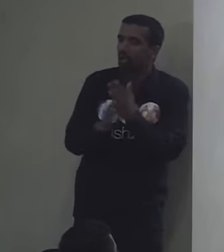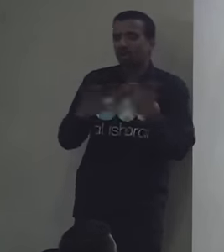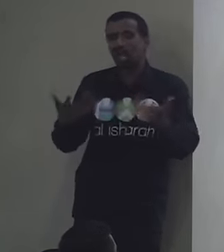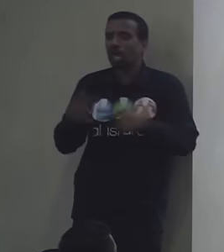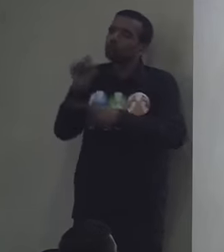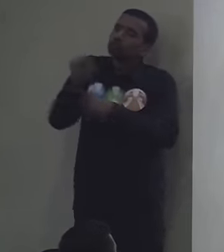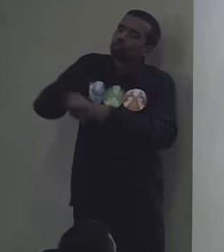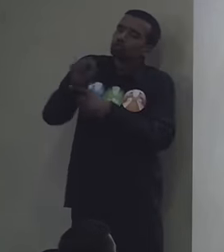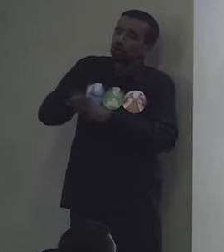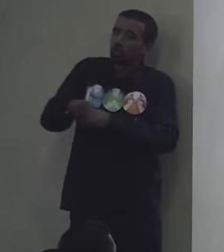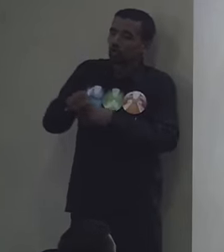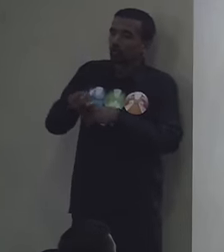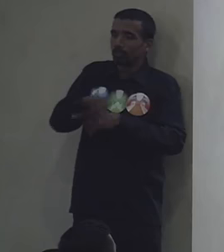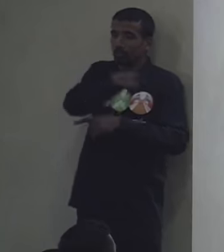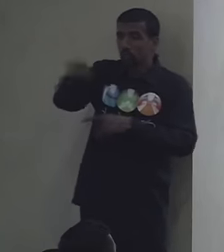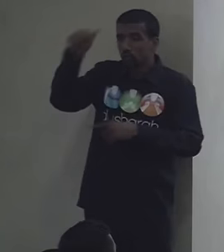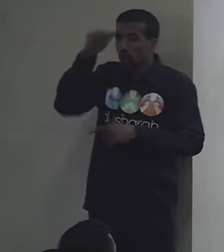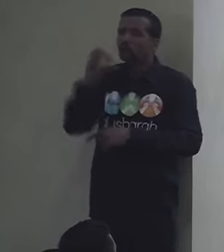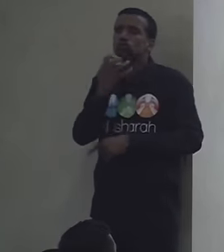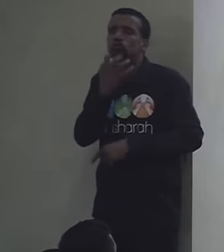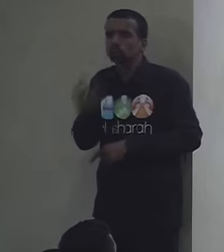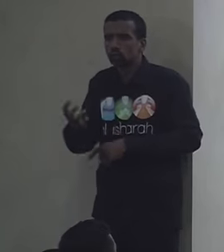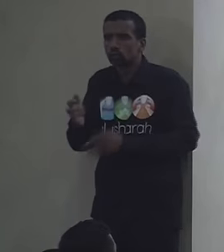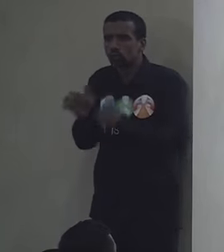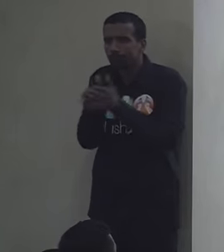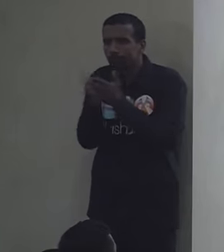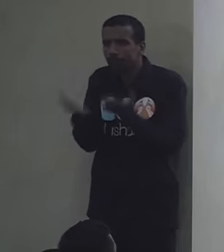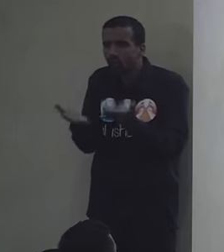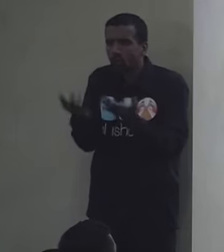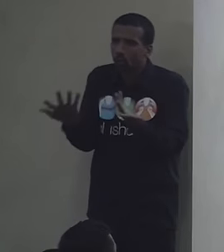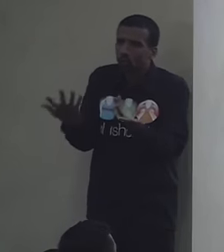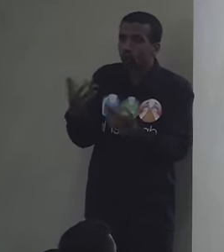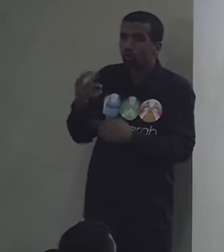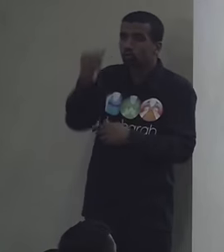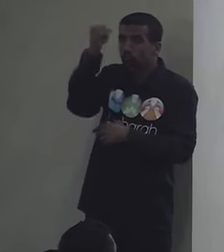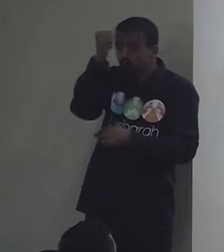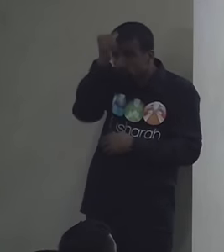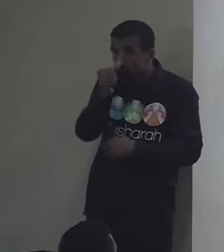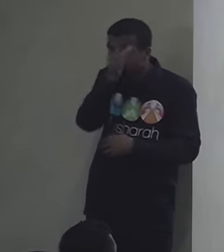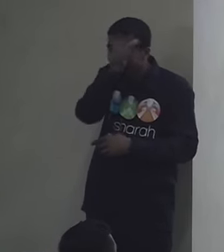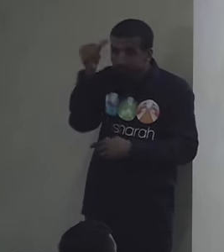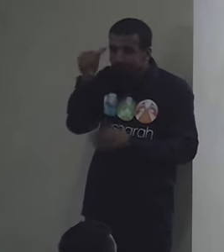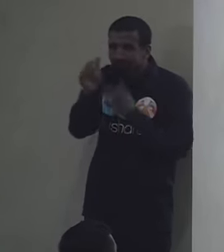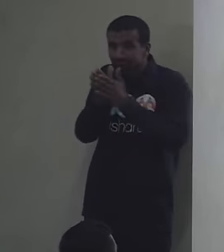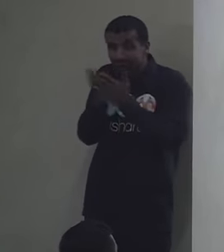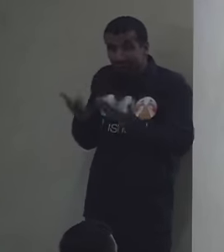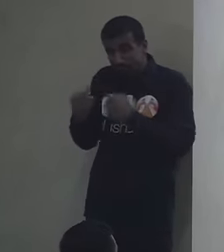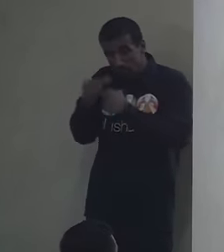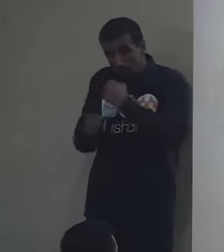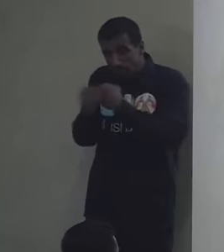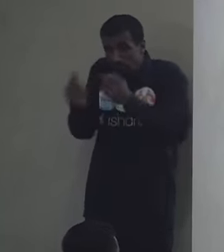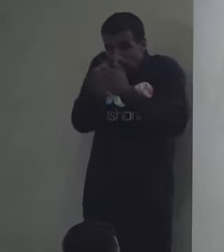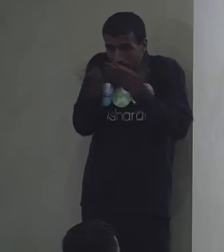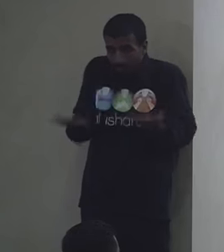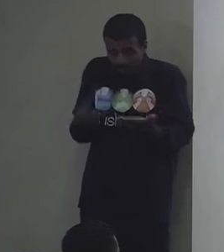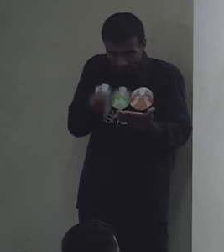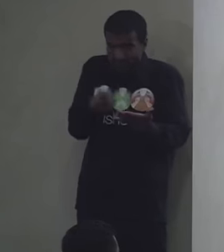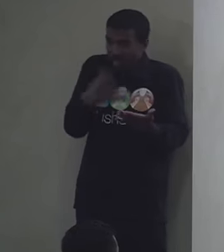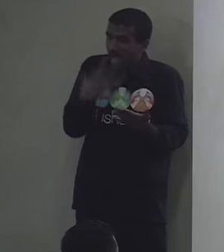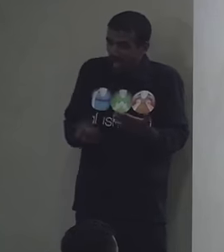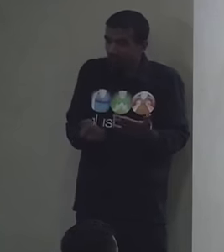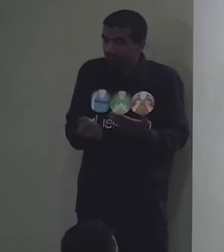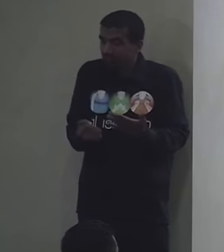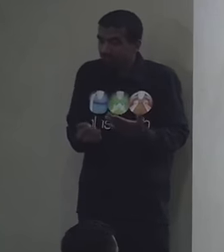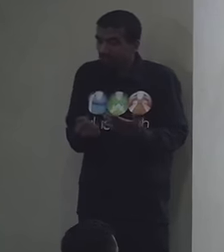the Hebrew Bible anymore. In the Christian Bible, it's actually in the New Testament, it is found. There is some mention of hell. In the Jewish